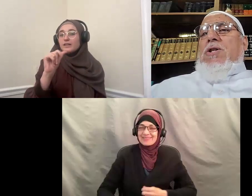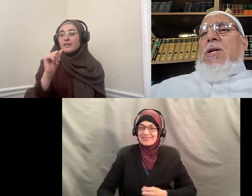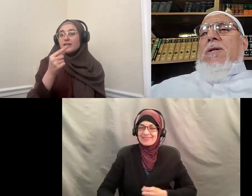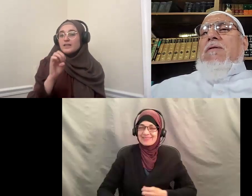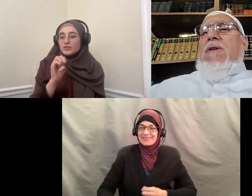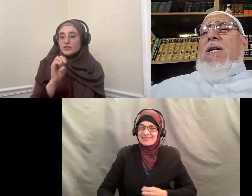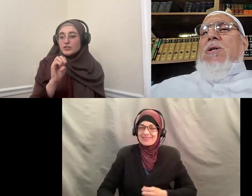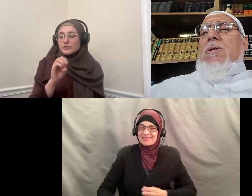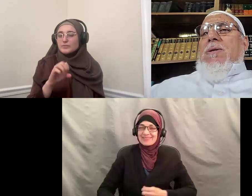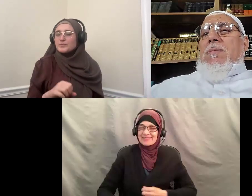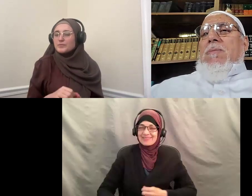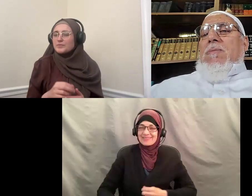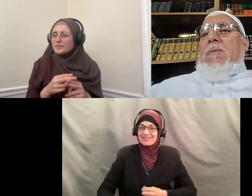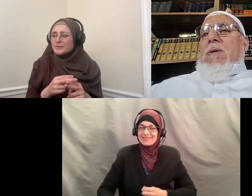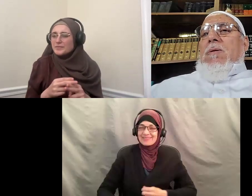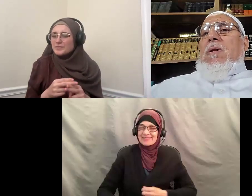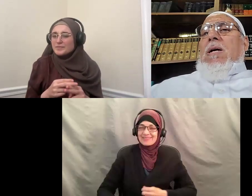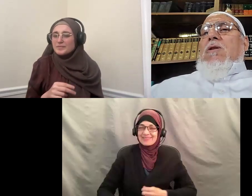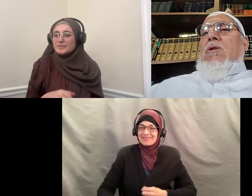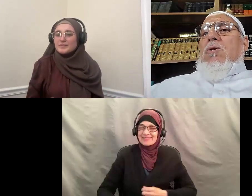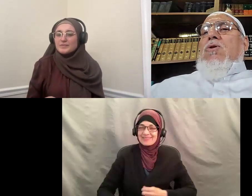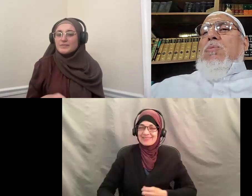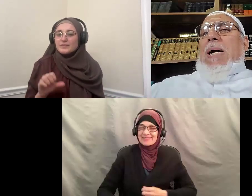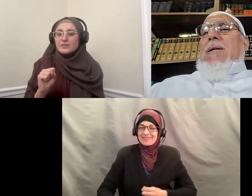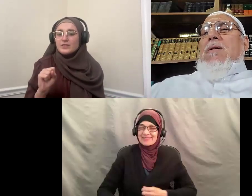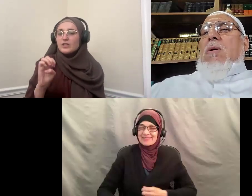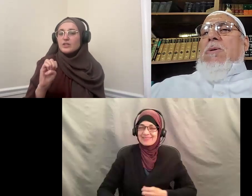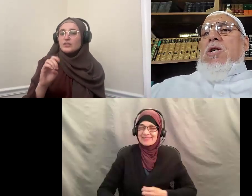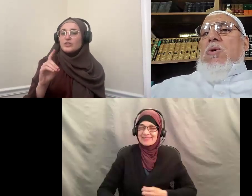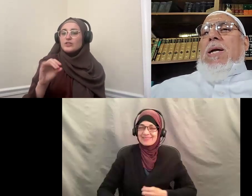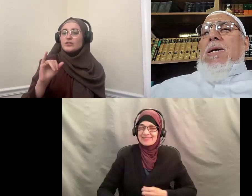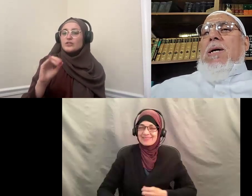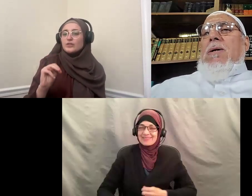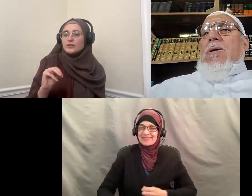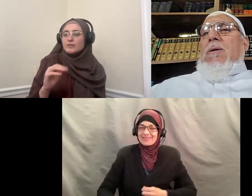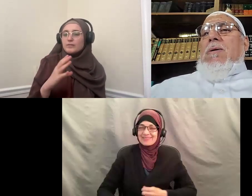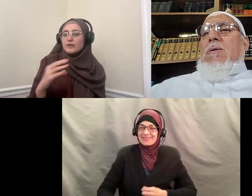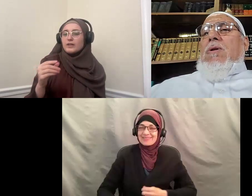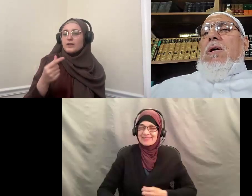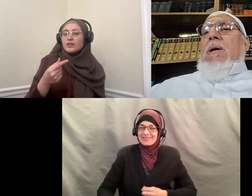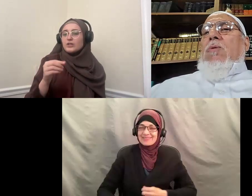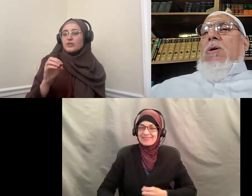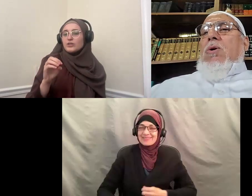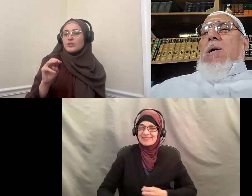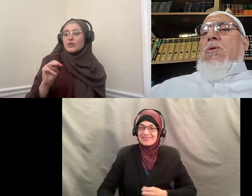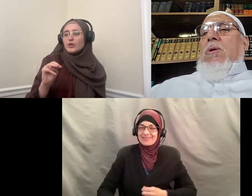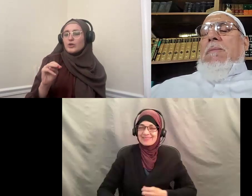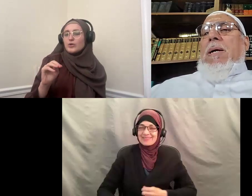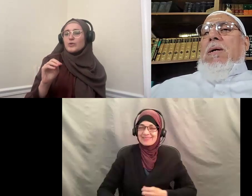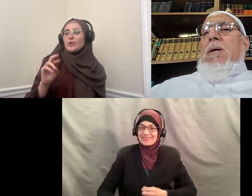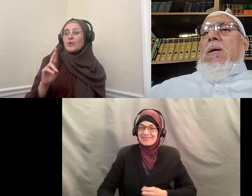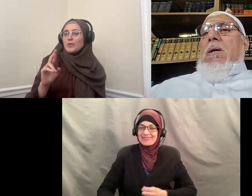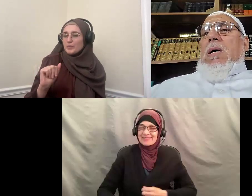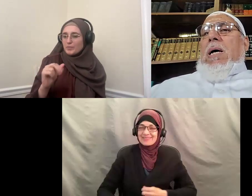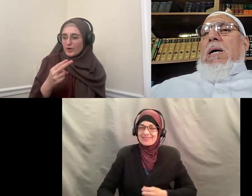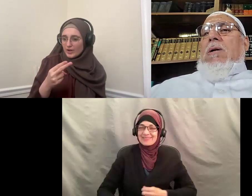two adjacent villages that used to practice homosexuality. Their men will go into their